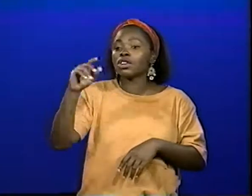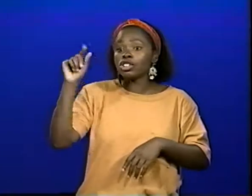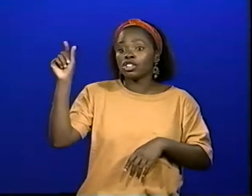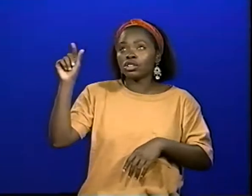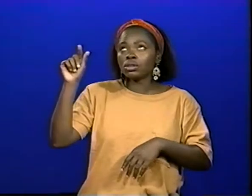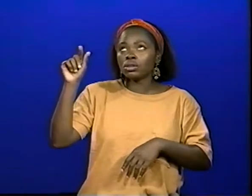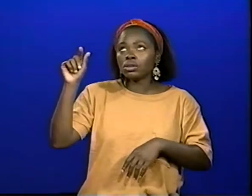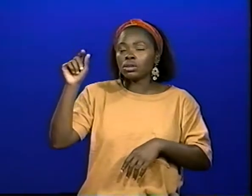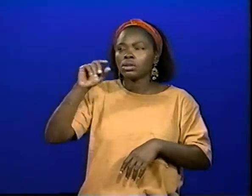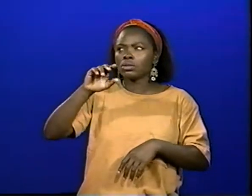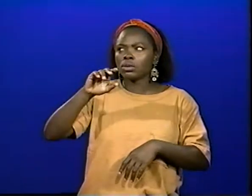called,